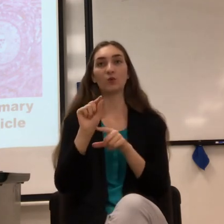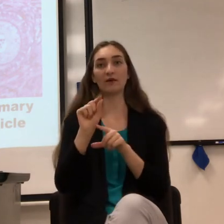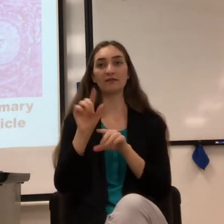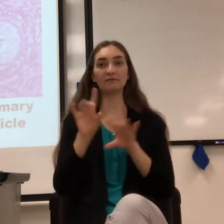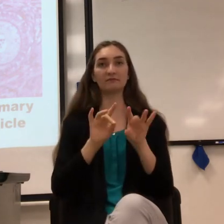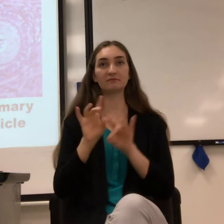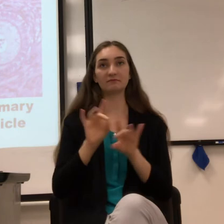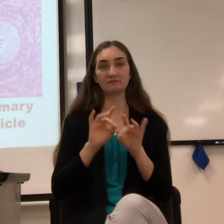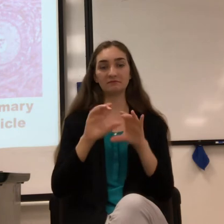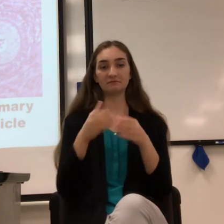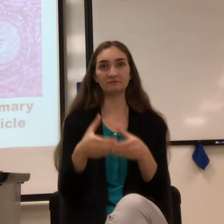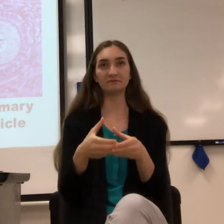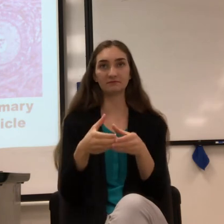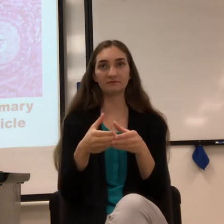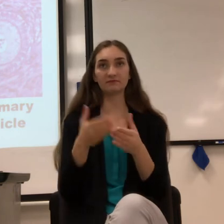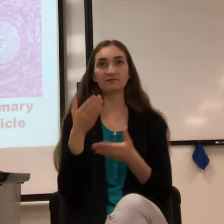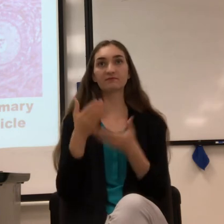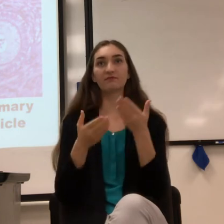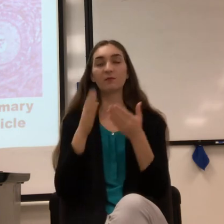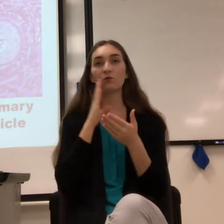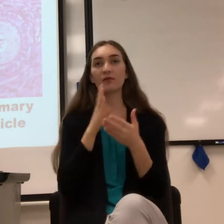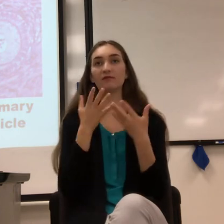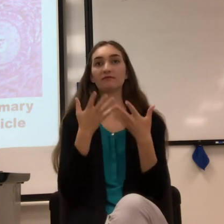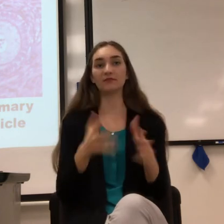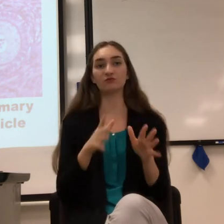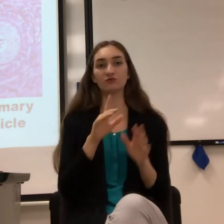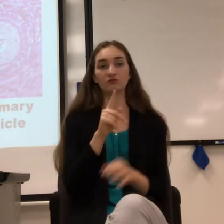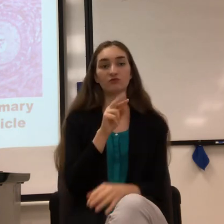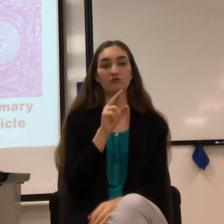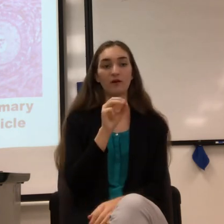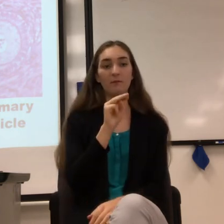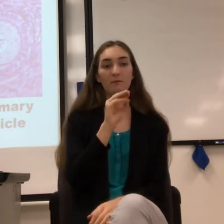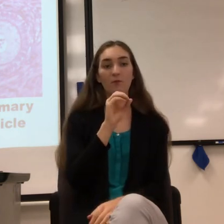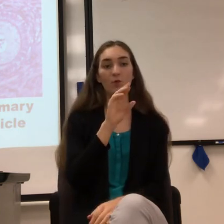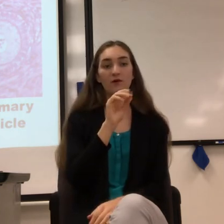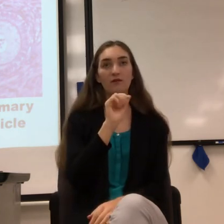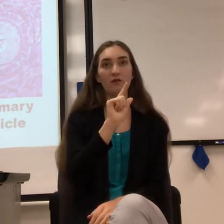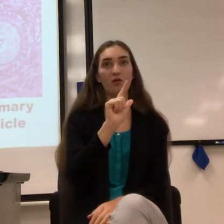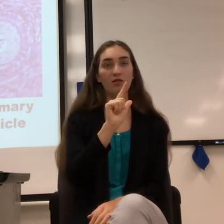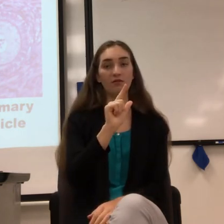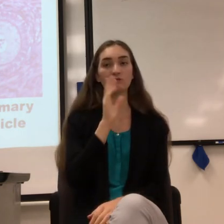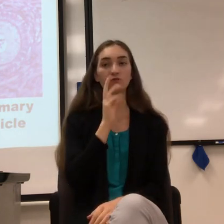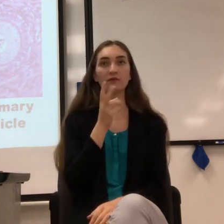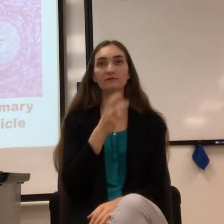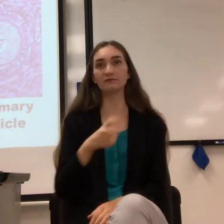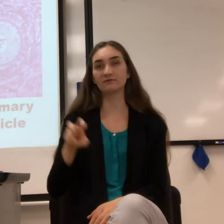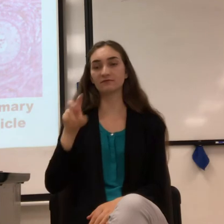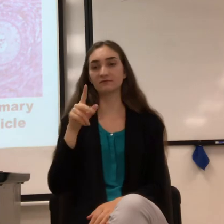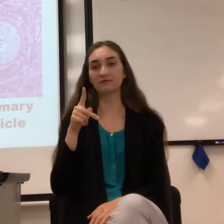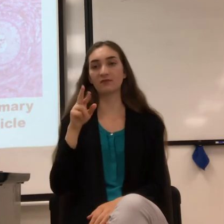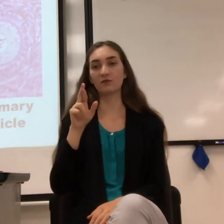And maybe they'll get out of the primordial and they'll progress to primary follicle.